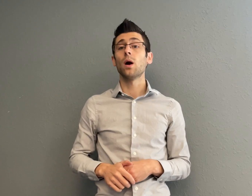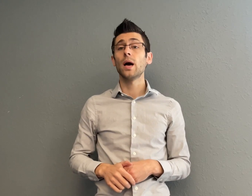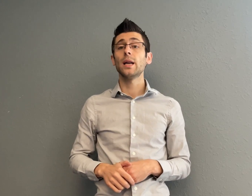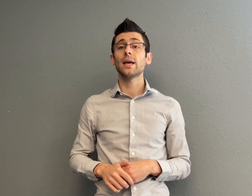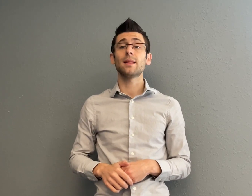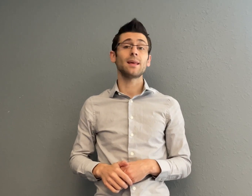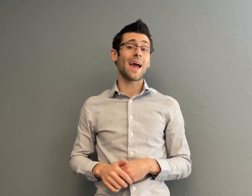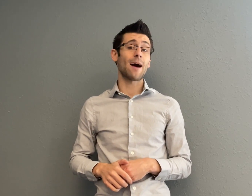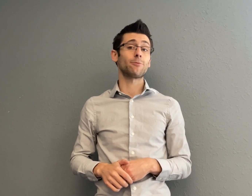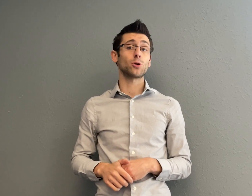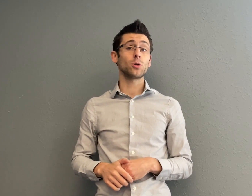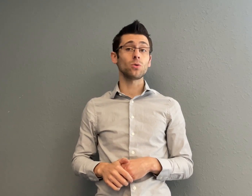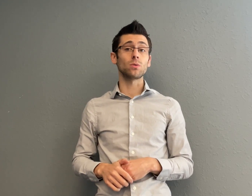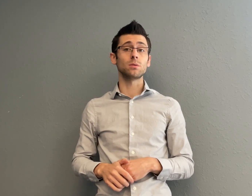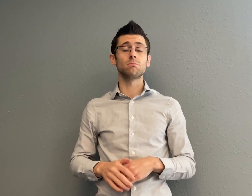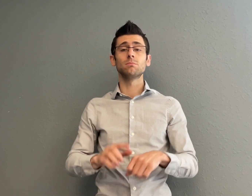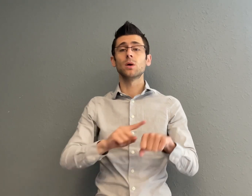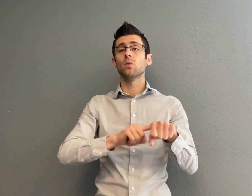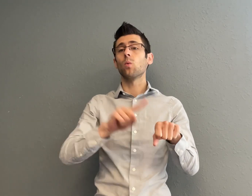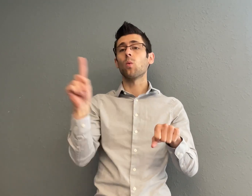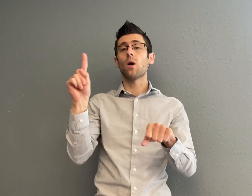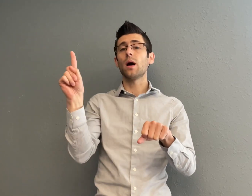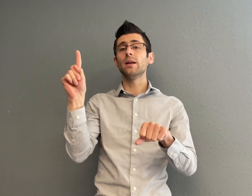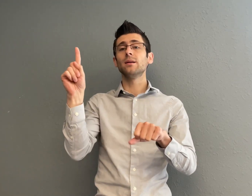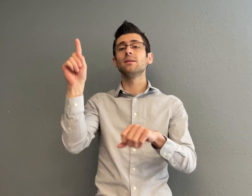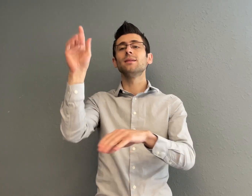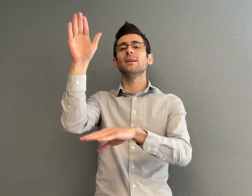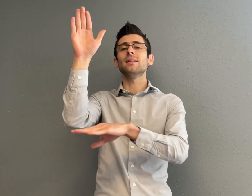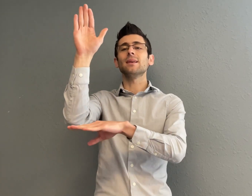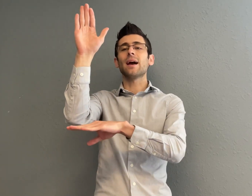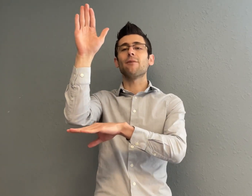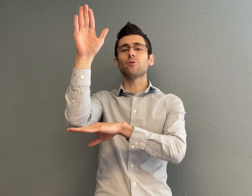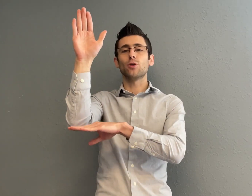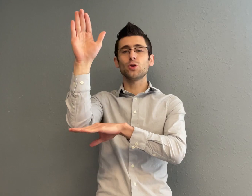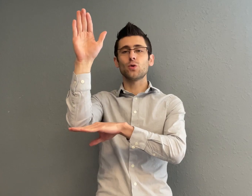1 in the afternoon. 1 in the afternoon.